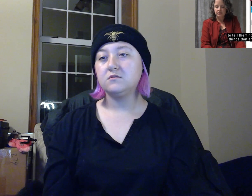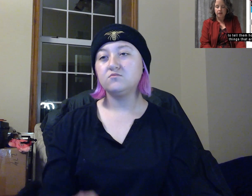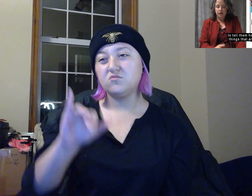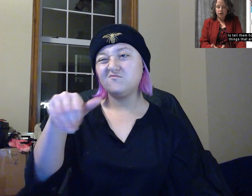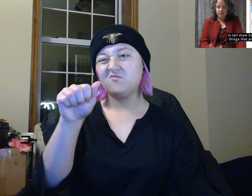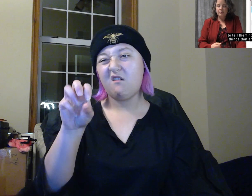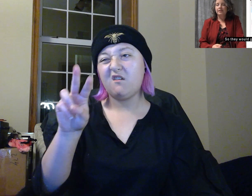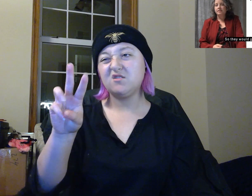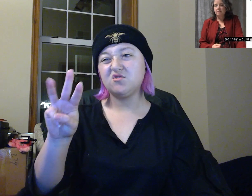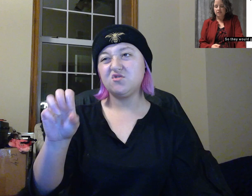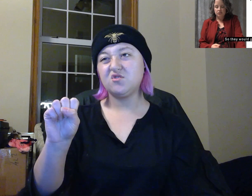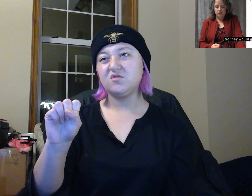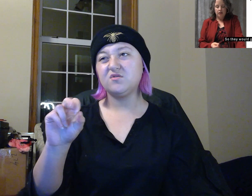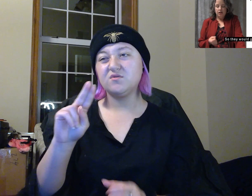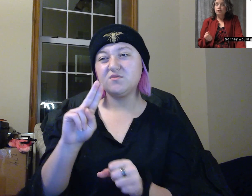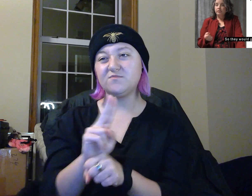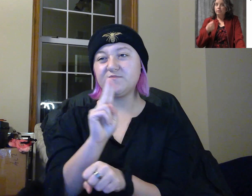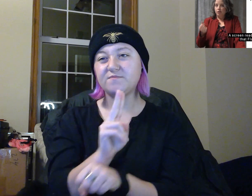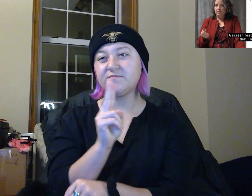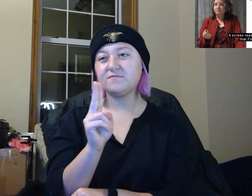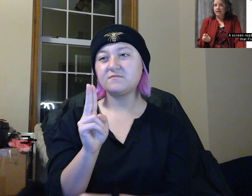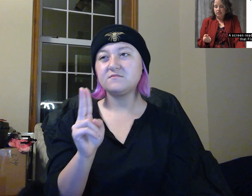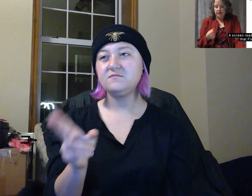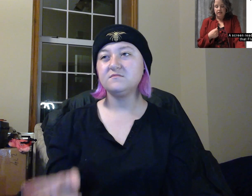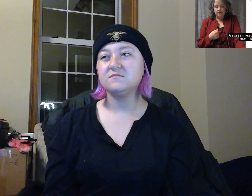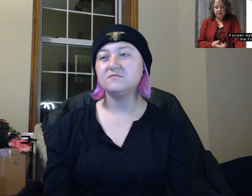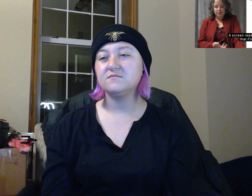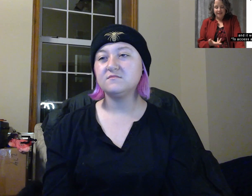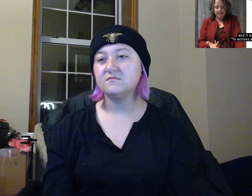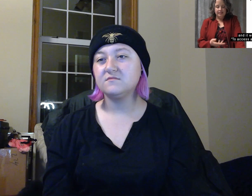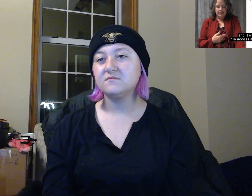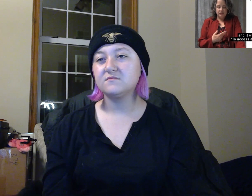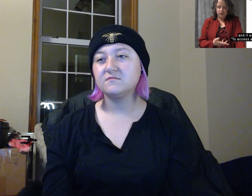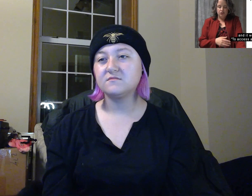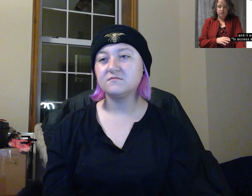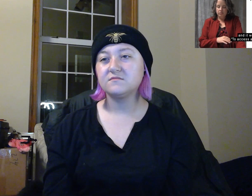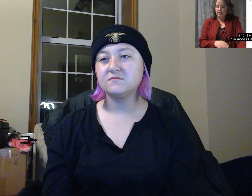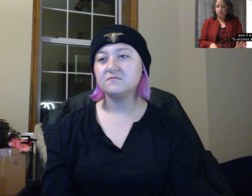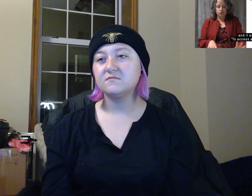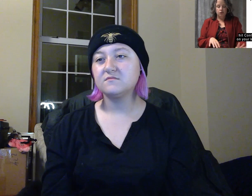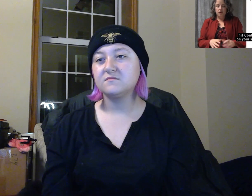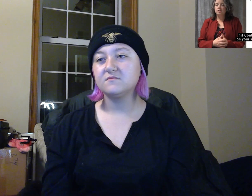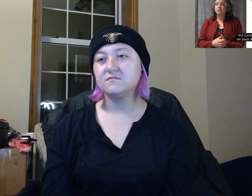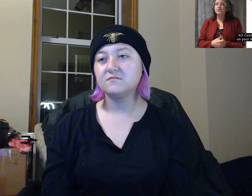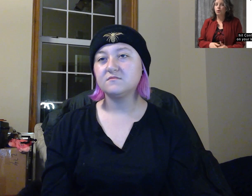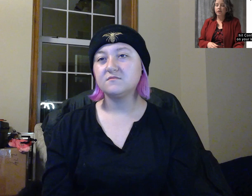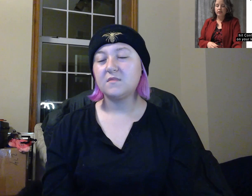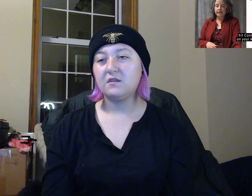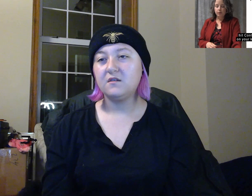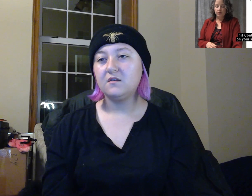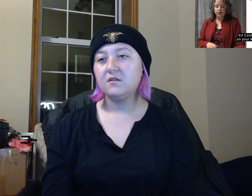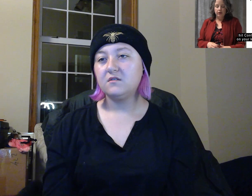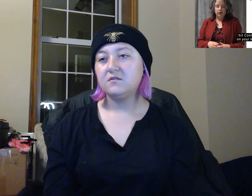intuitive. So they would get this message. A screen reader would open that flash site, and it would say, to access a text version, hit Control-Alt+4